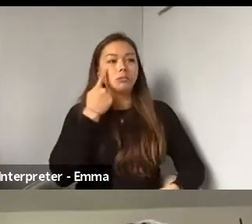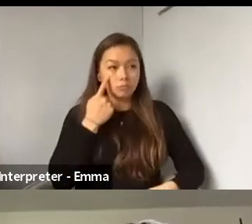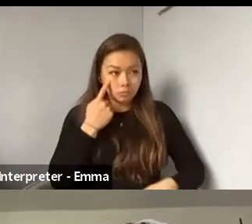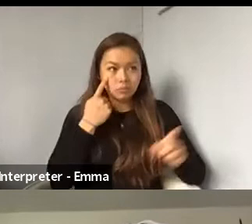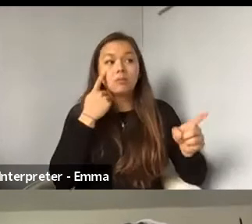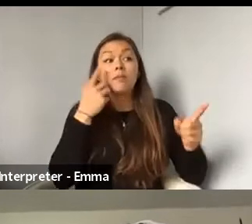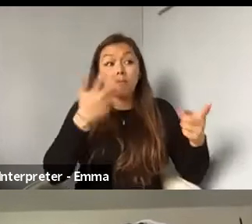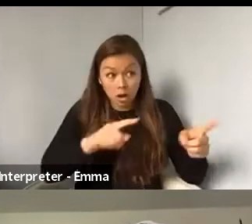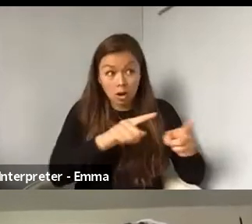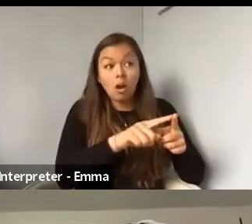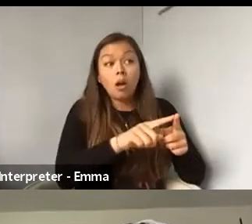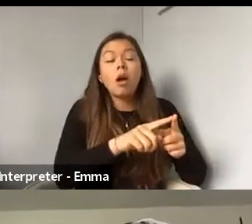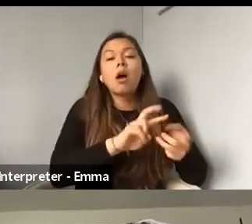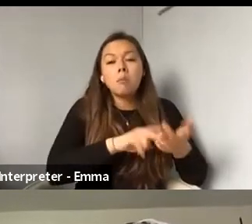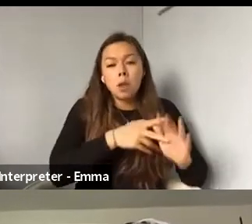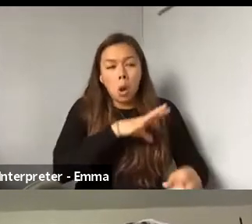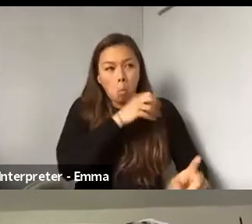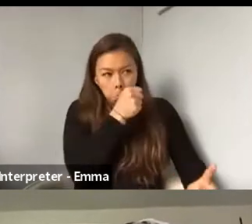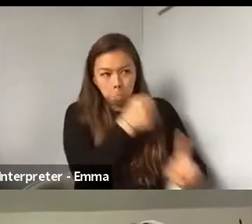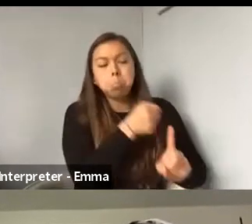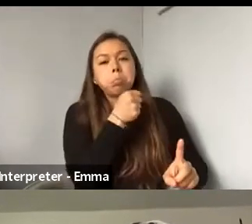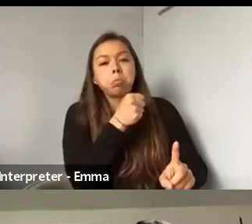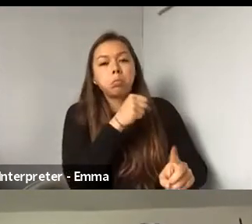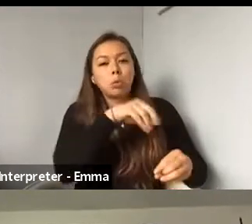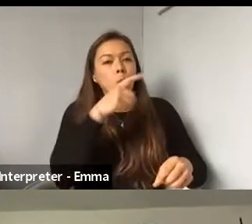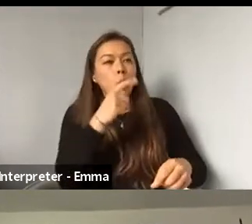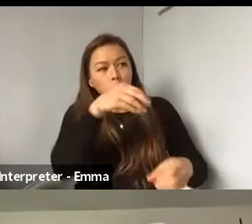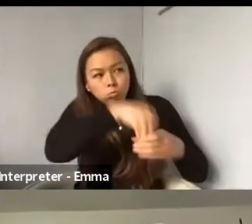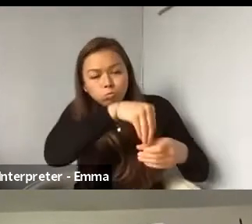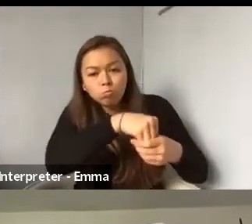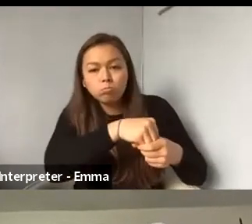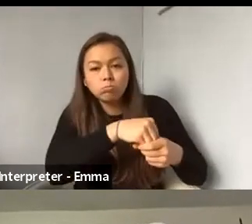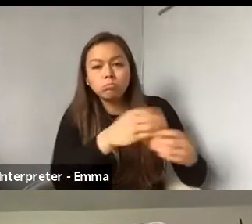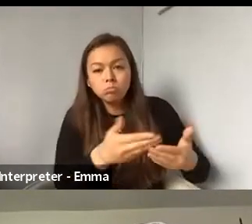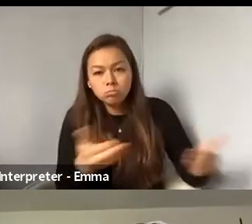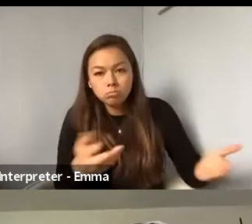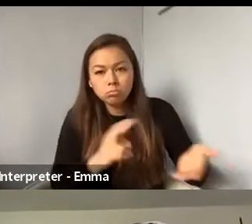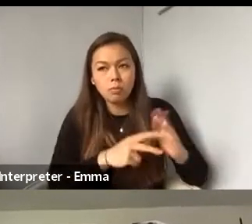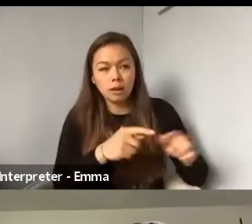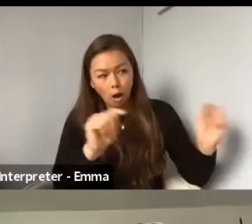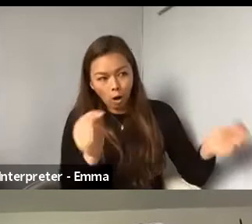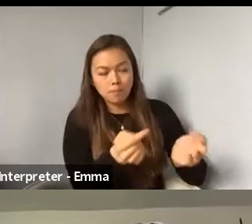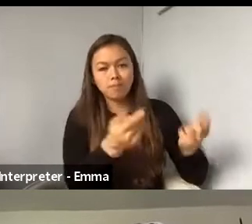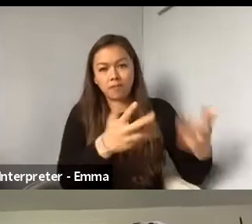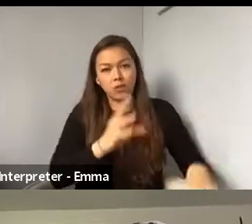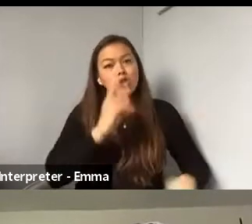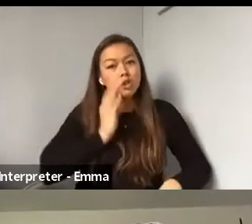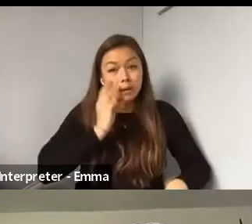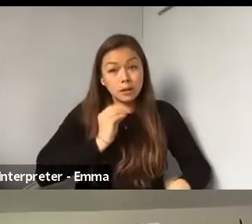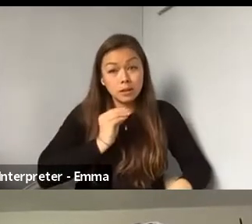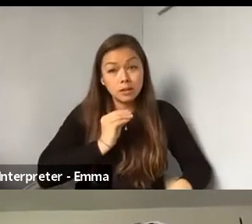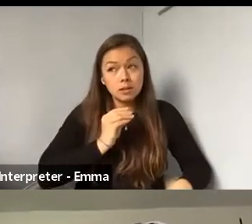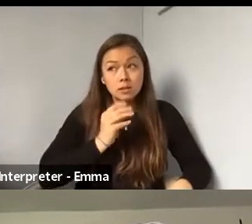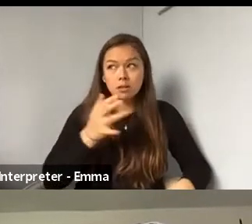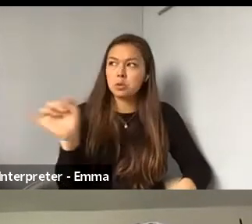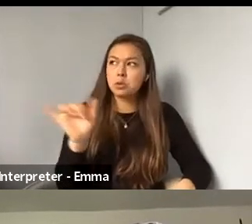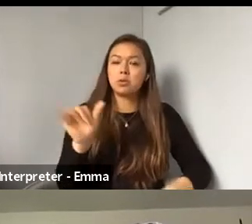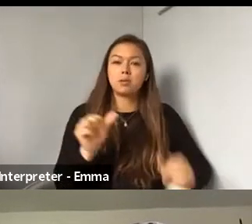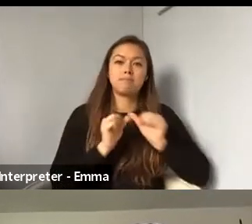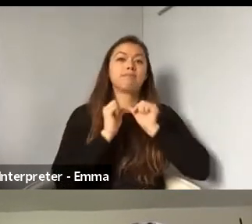young person is moving through the program, and acknowledge it as a harm that they've experienced and experience, right? Because it's